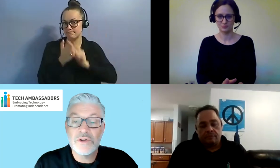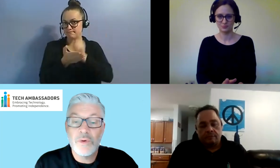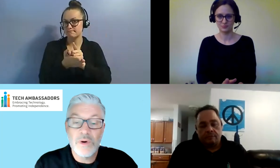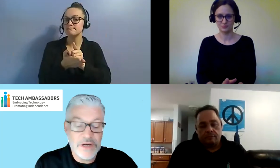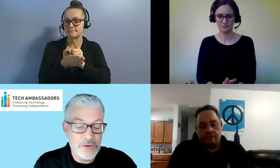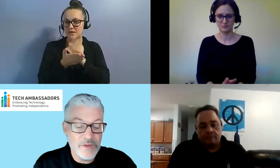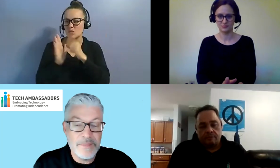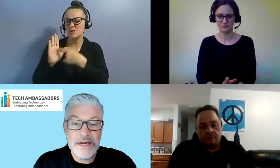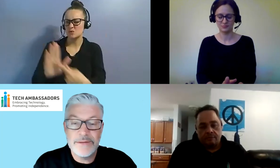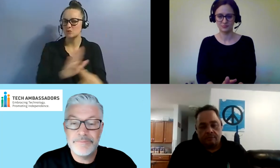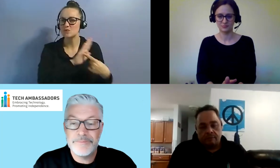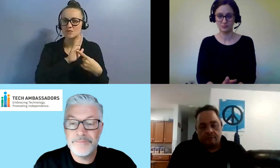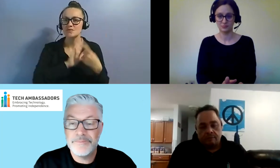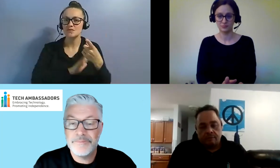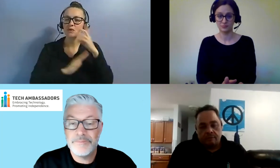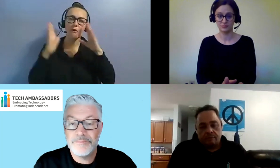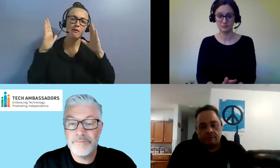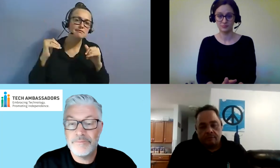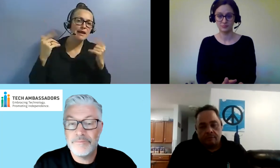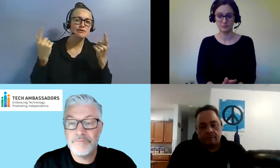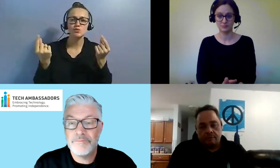so you'll know what we're going to do in the meeting.